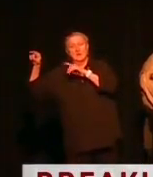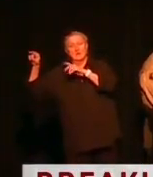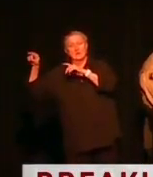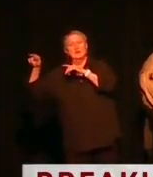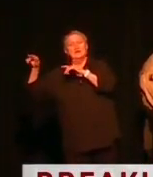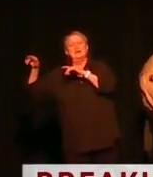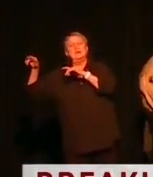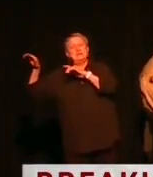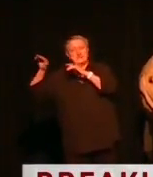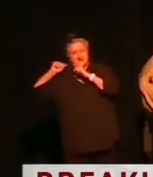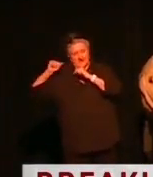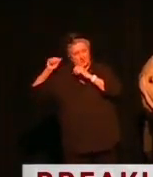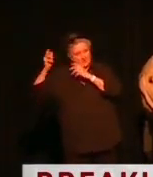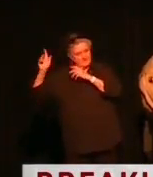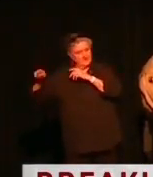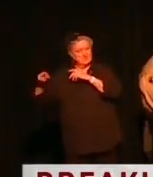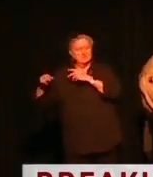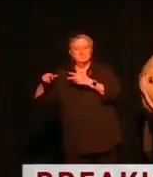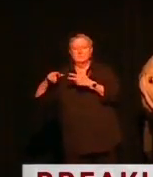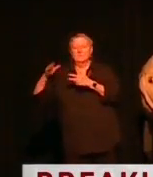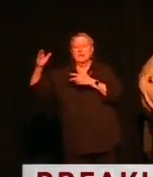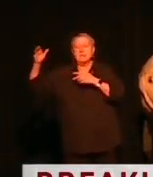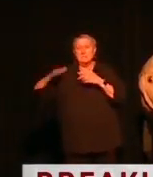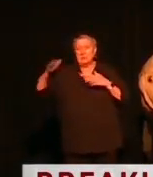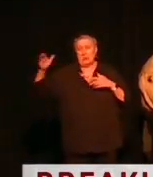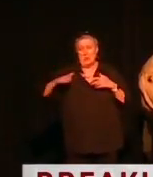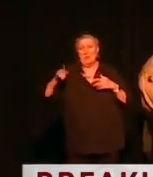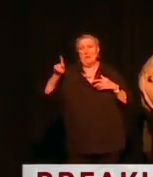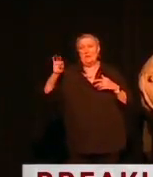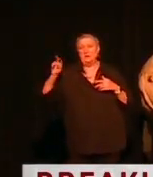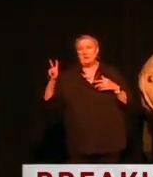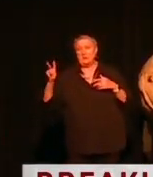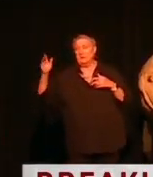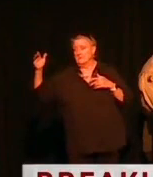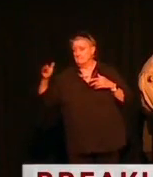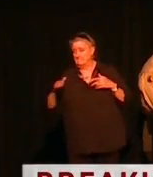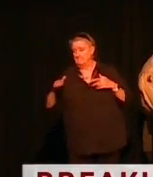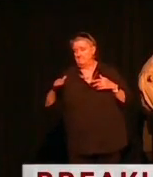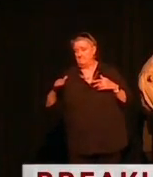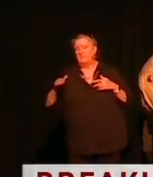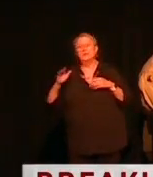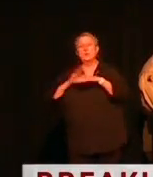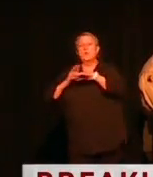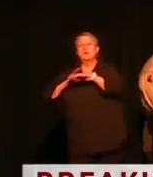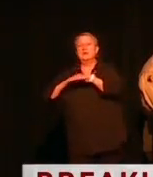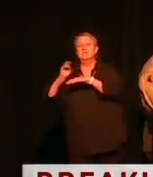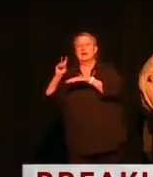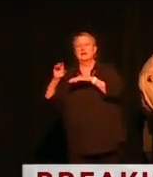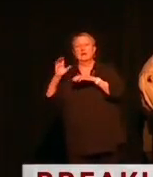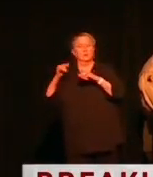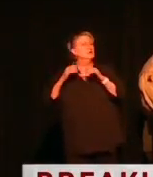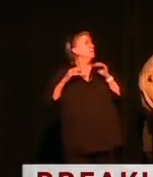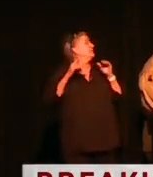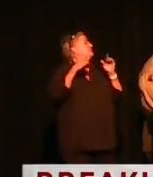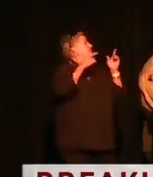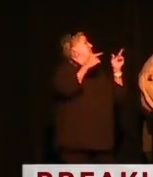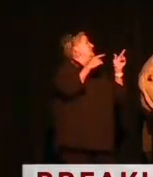that is evacuated. If you're in this area below it, this is evacuation warning area, right up to about